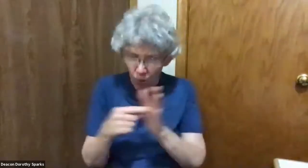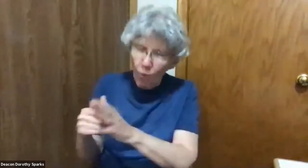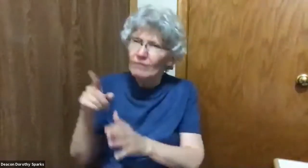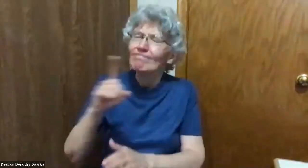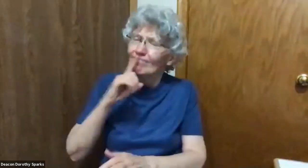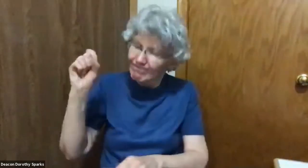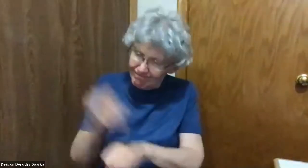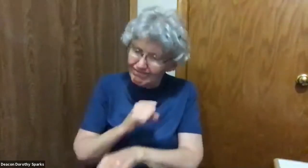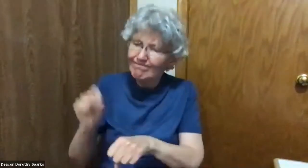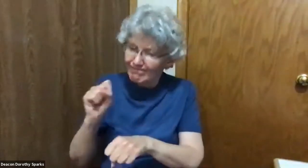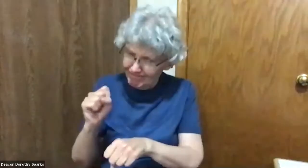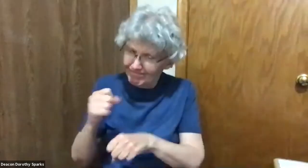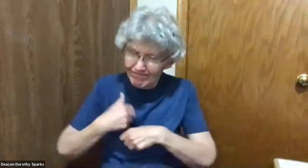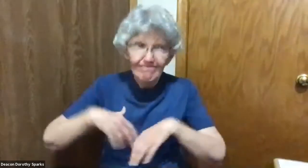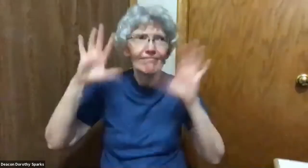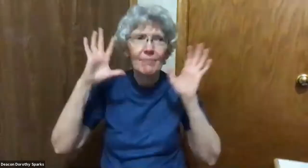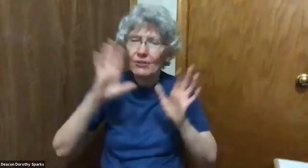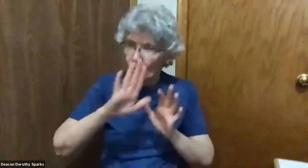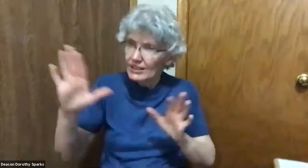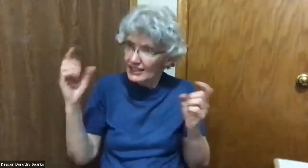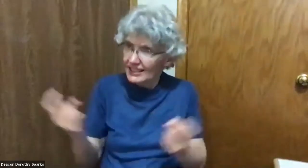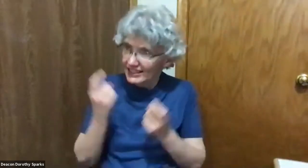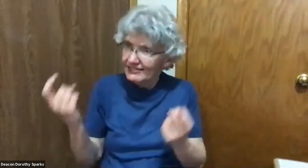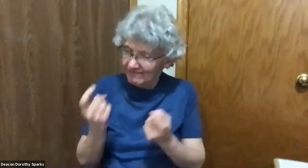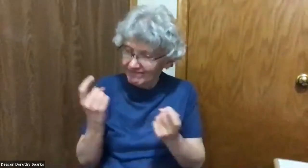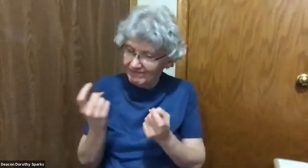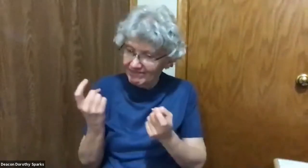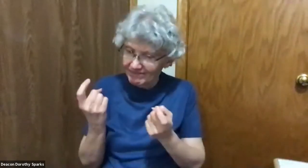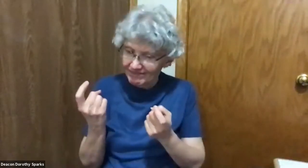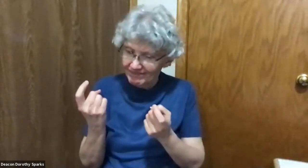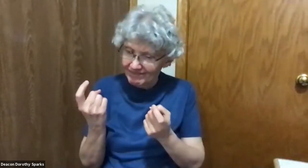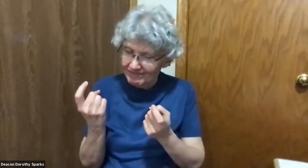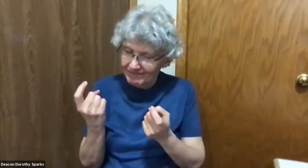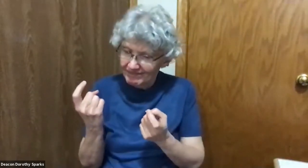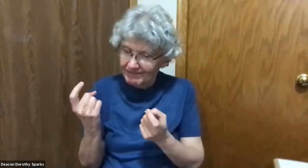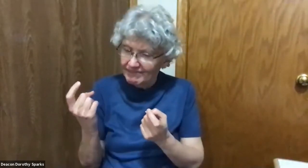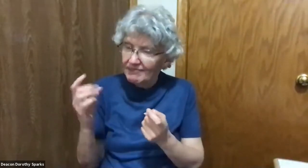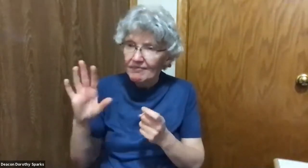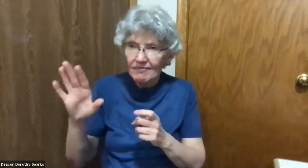Do something to show that you have truly given up your sins.